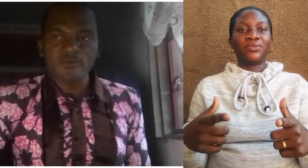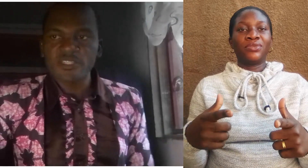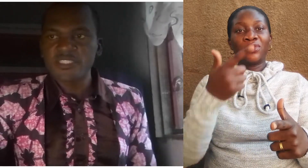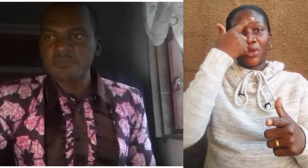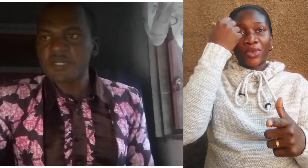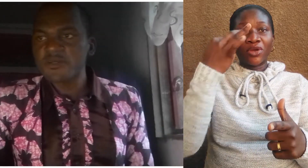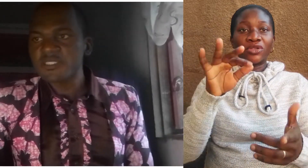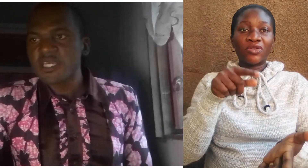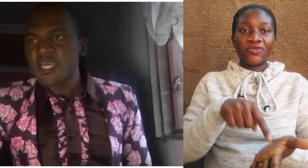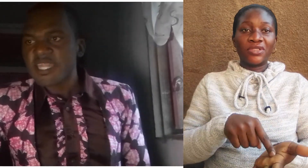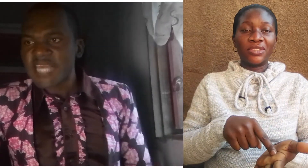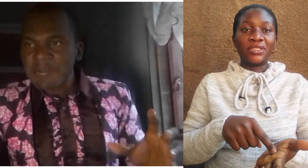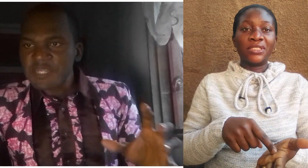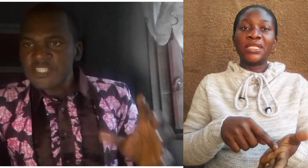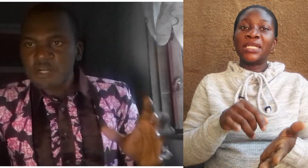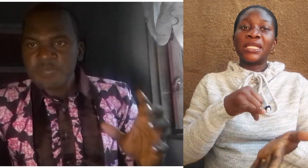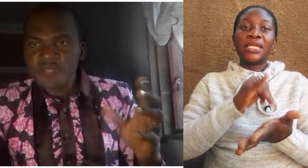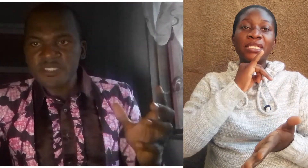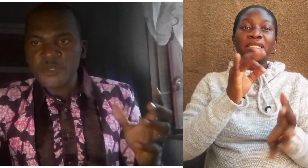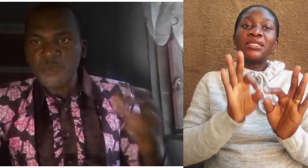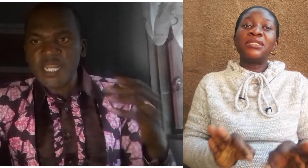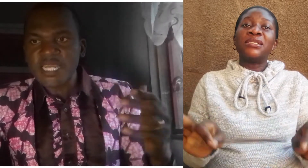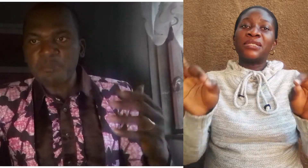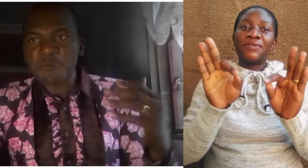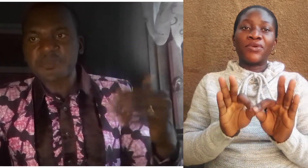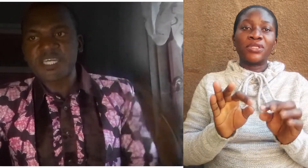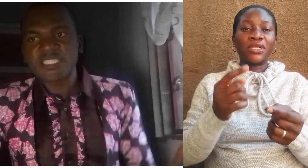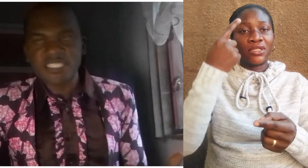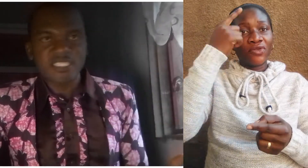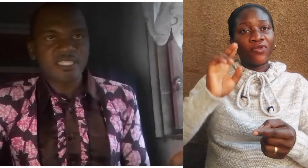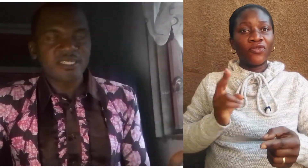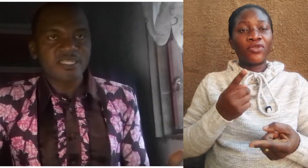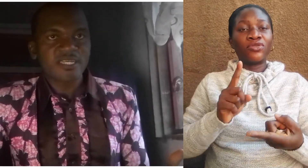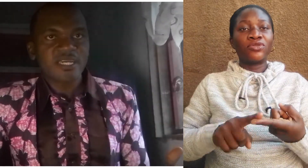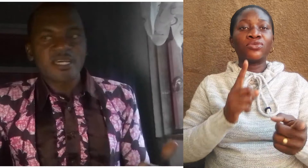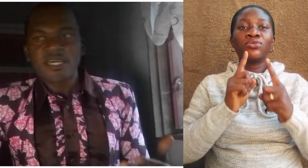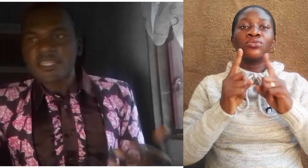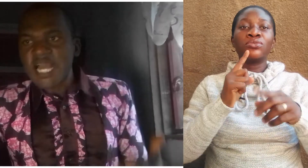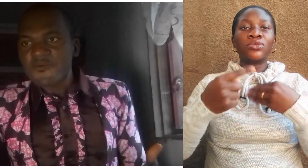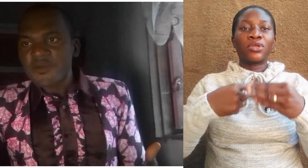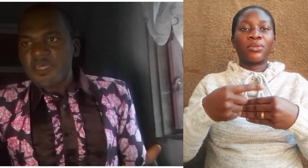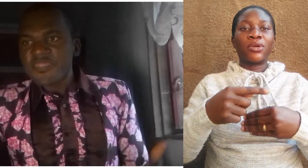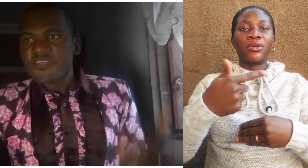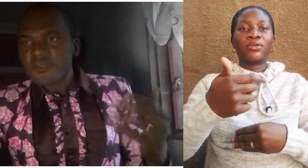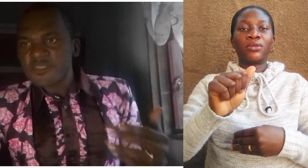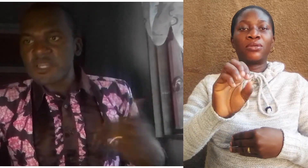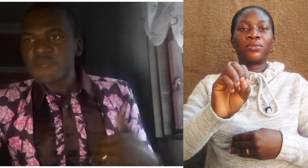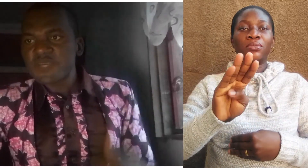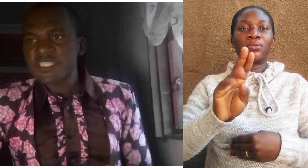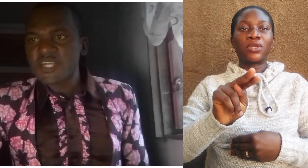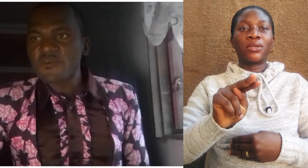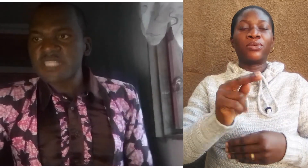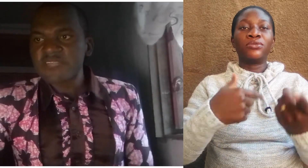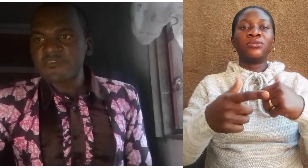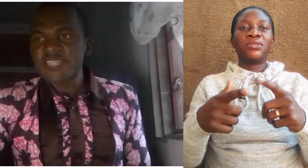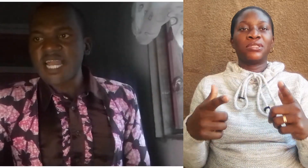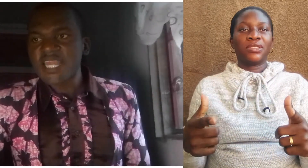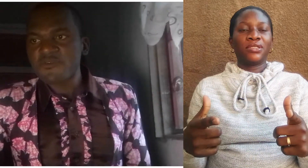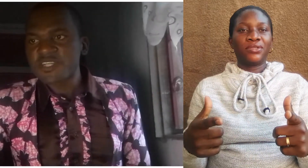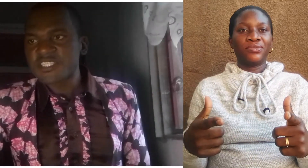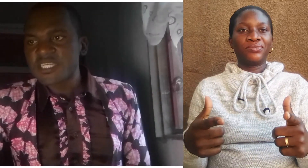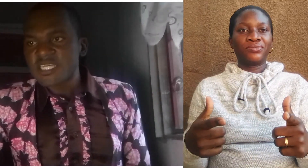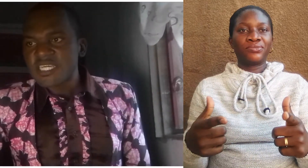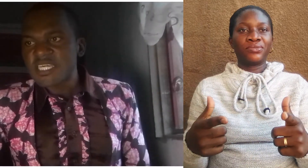Sign Language because the Gabonese community rarely appropriate it. Now, the sociolinguistic context of